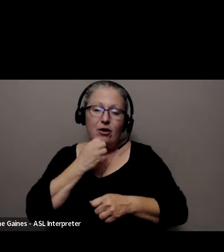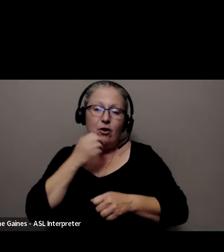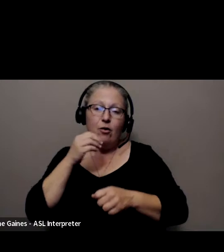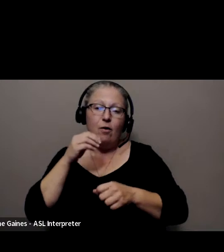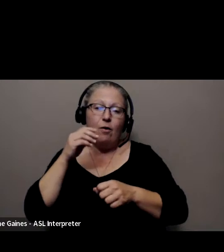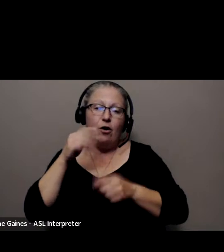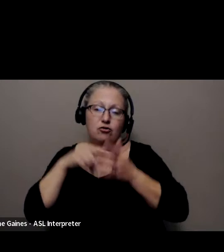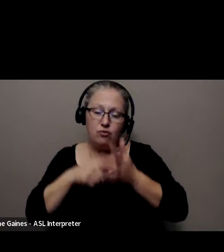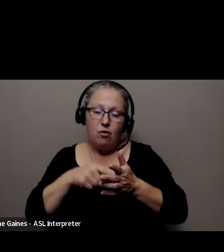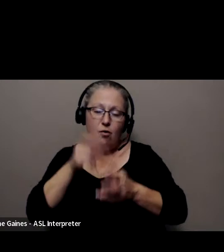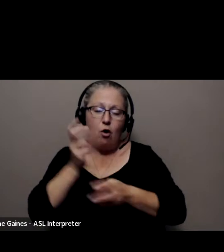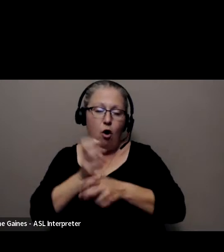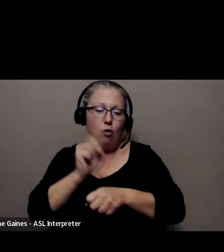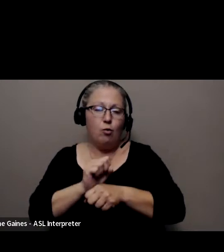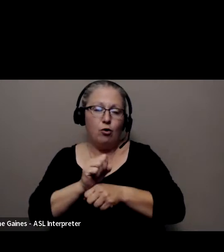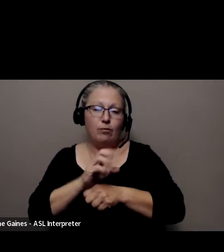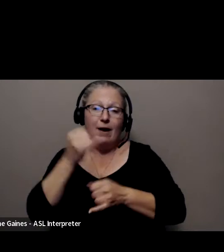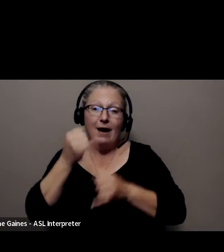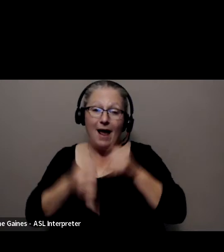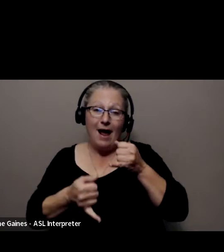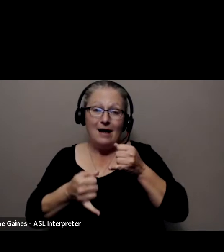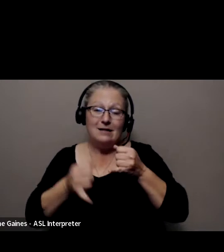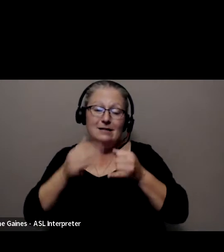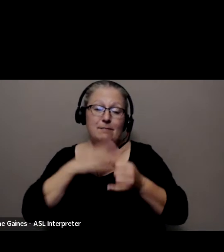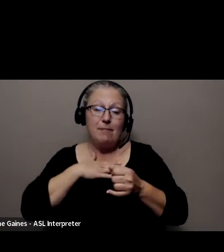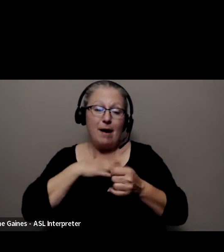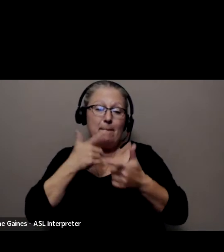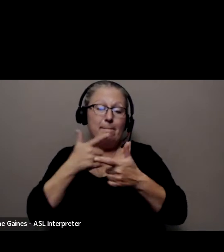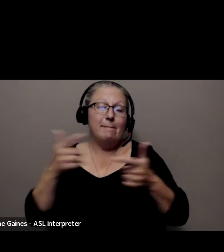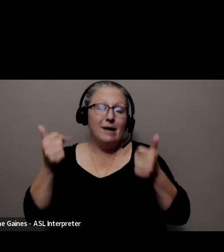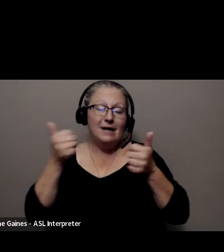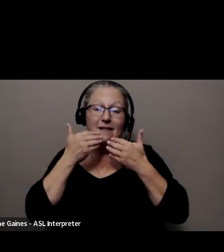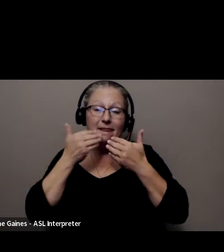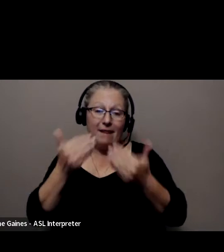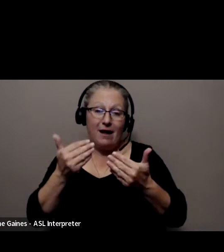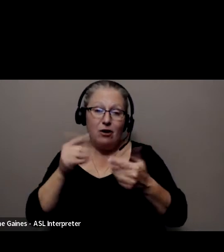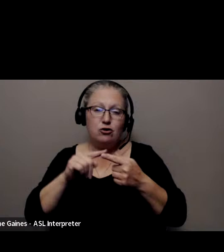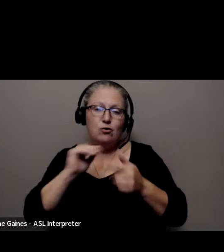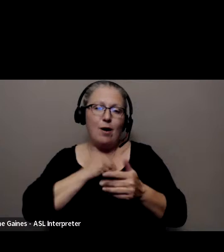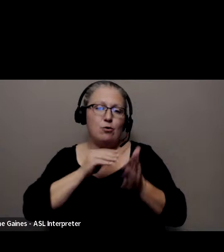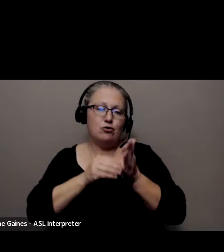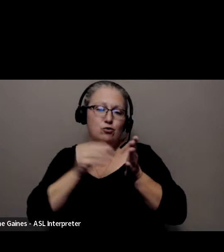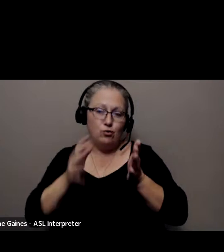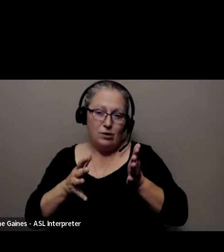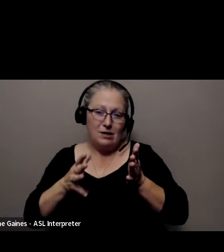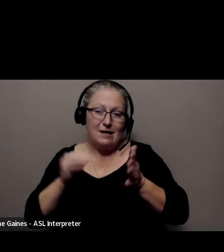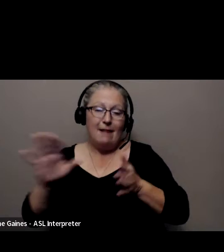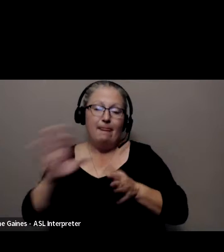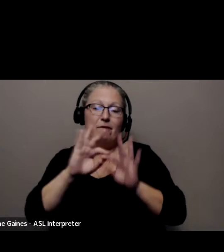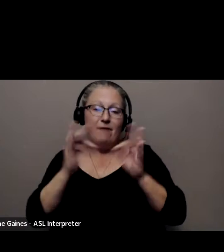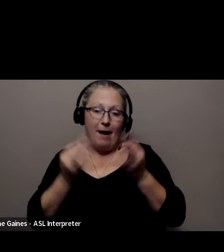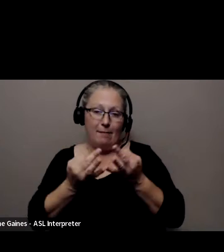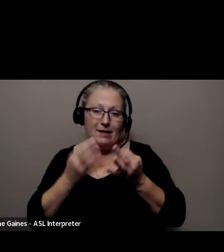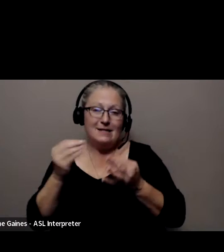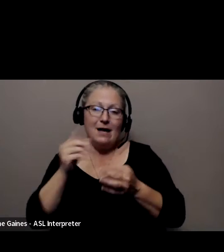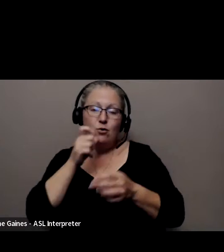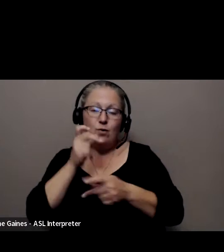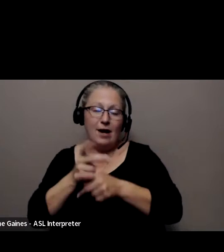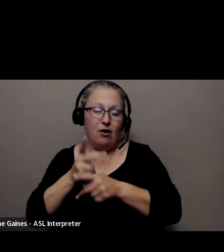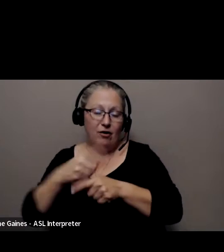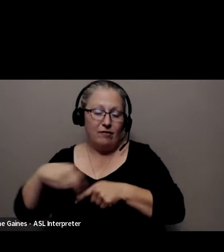work. And lastly, my biggest thank you is to our students and their families and